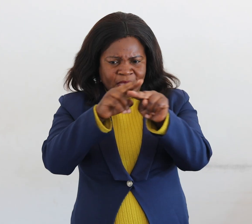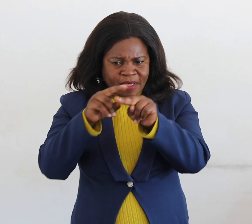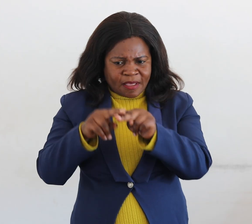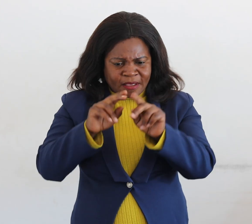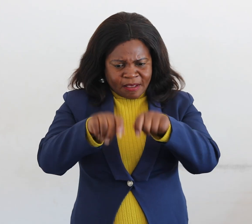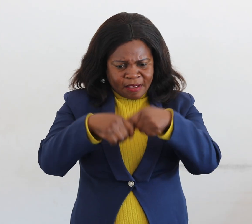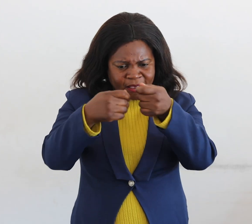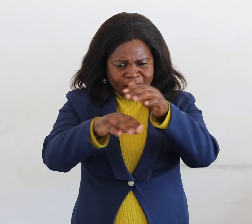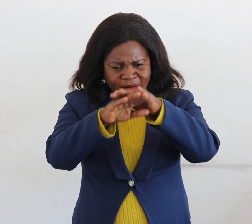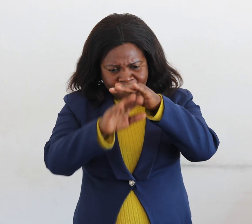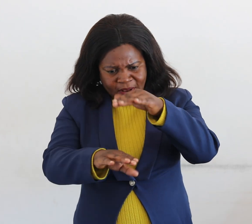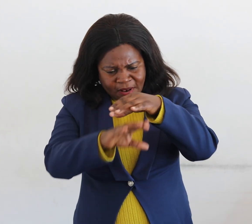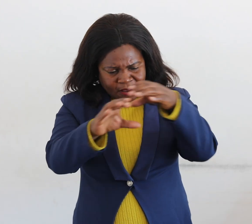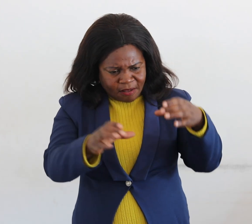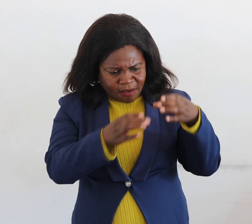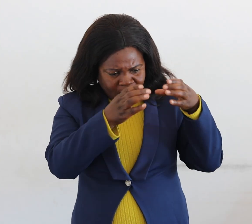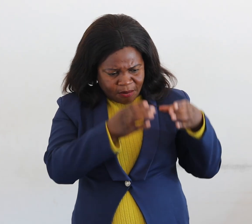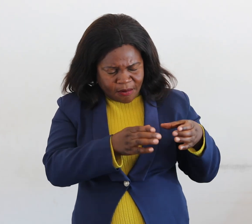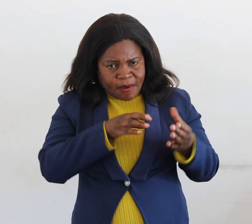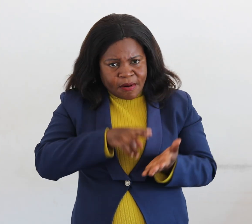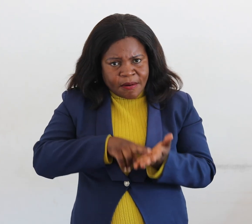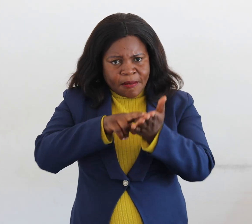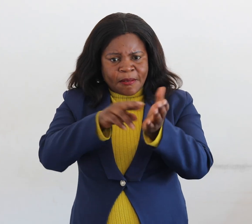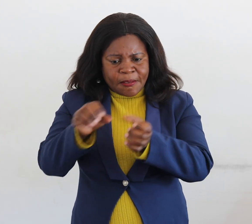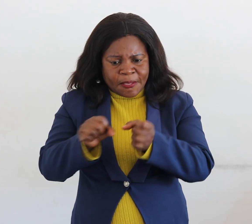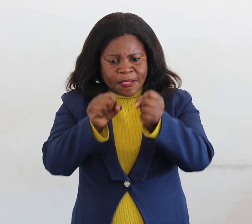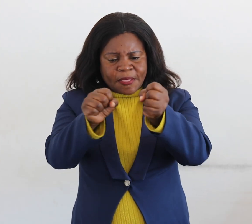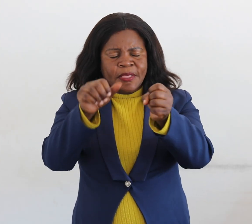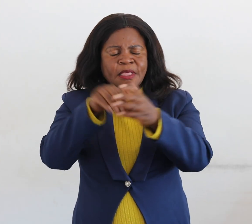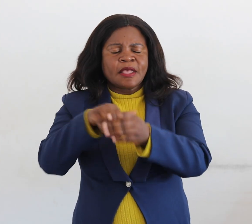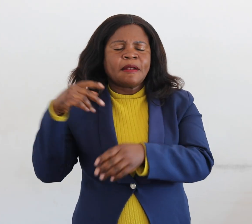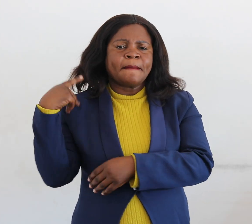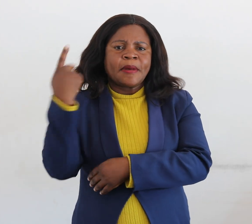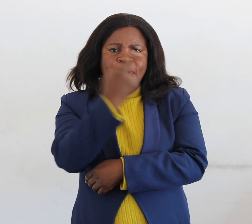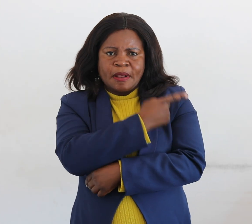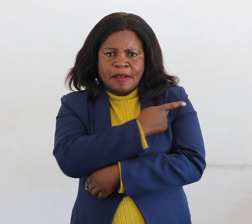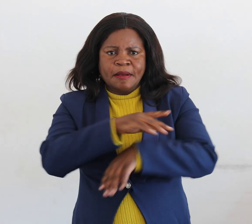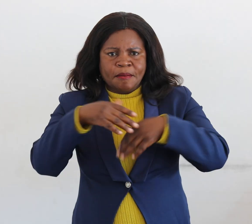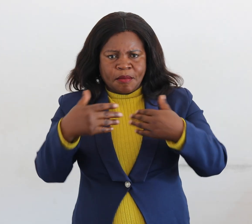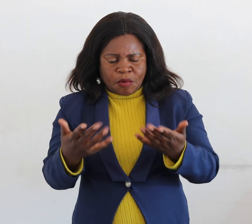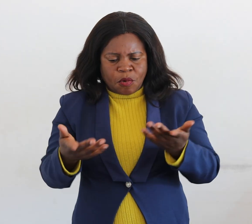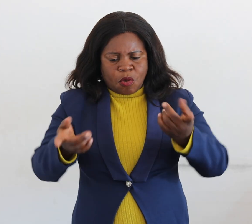proportional representation system in Parliament or local councils.